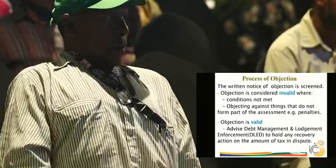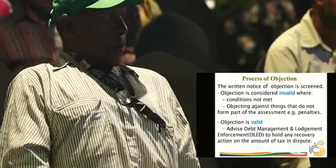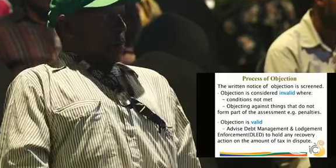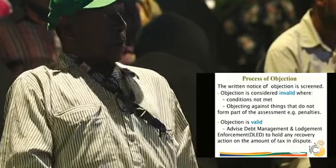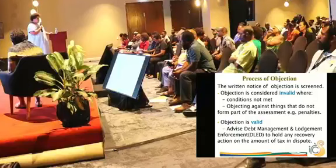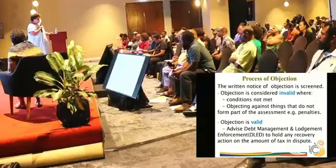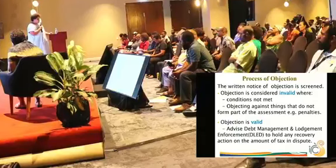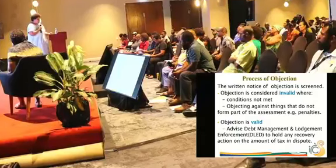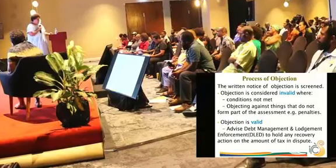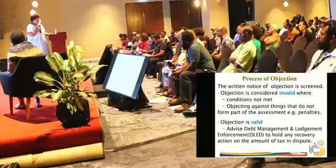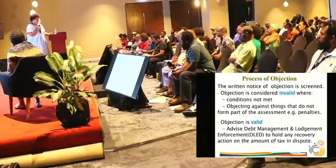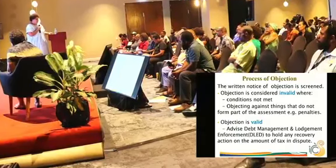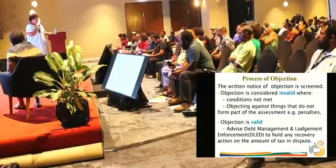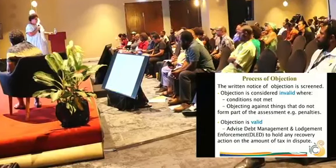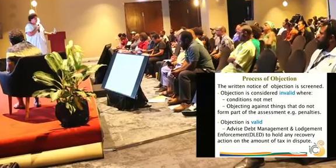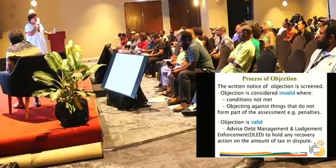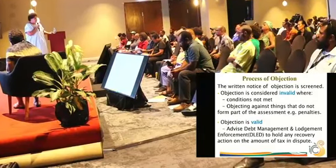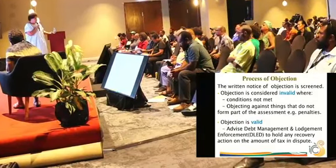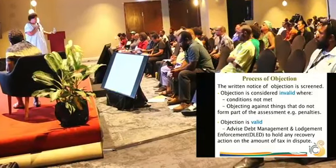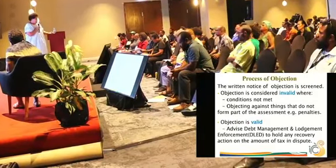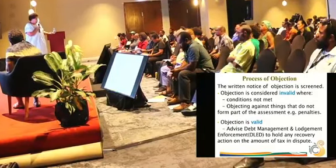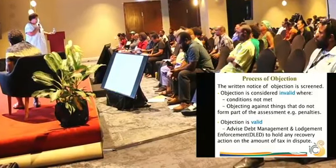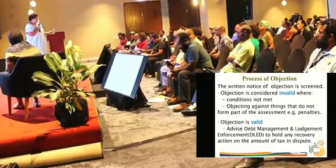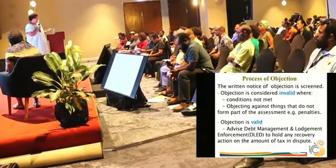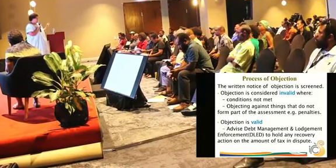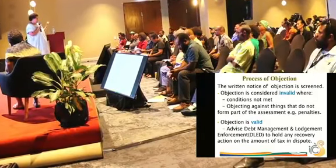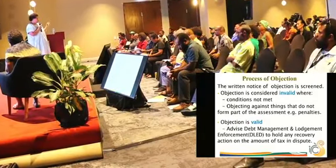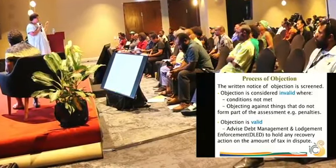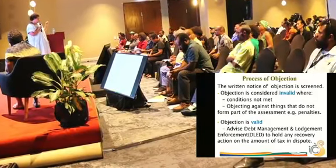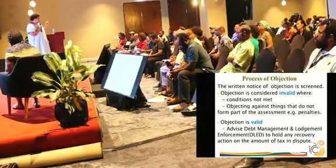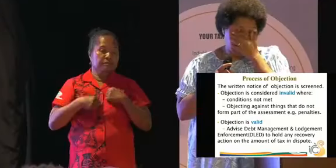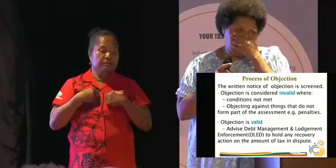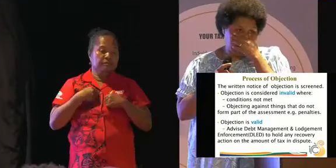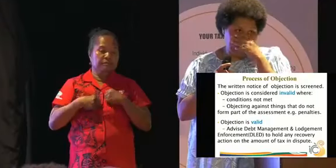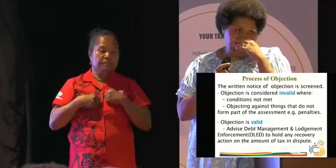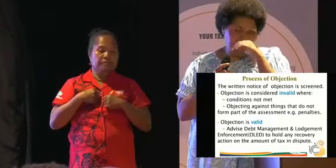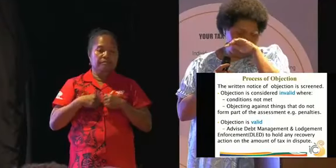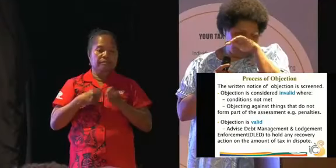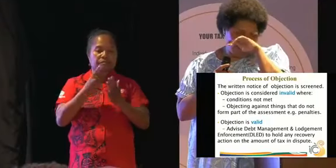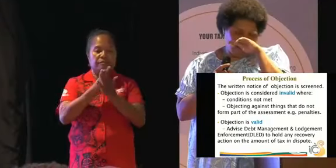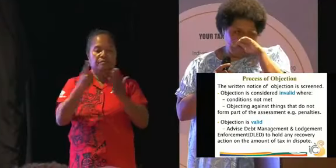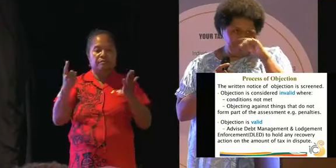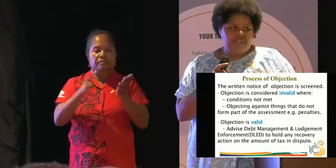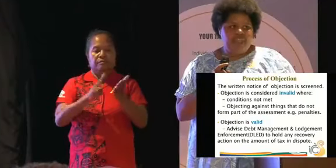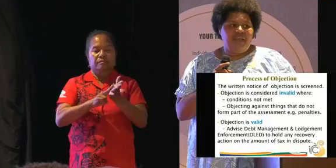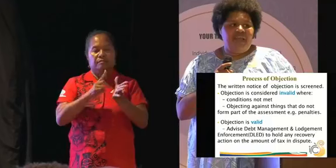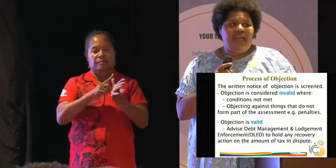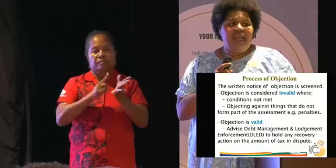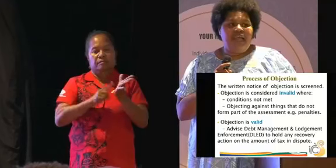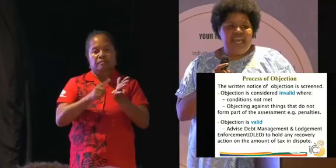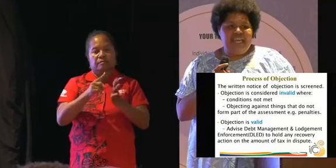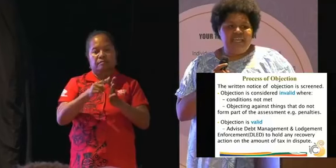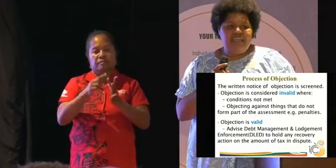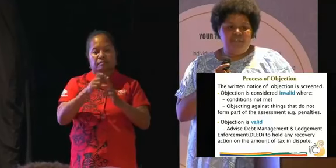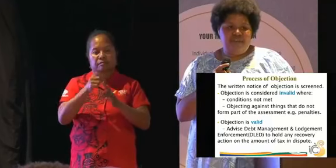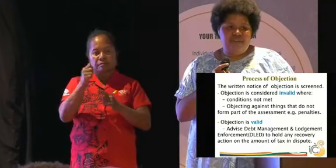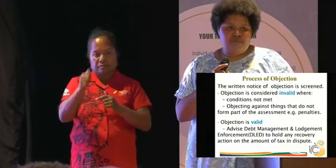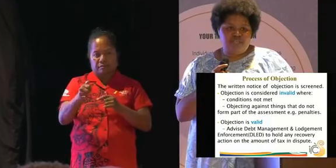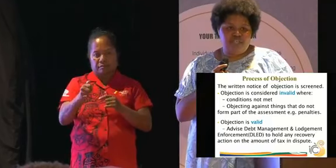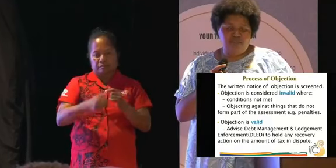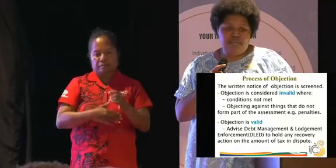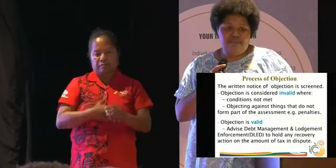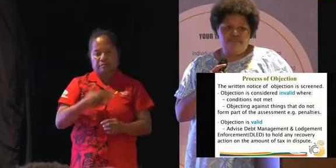So the objection is only valid if your objection is within 60 days and you